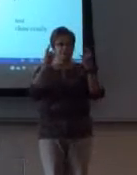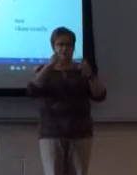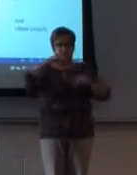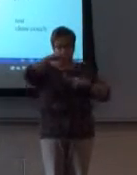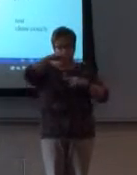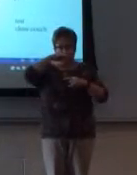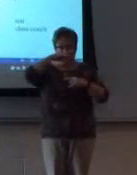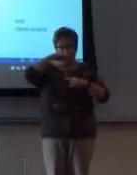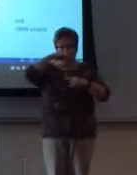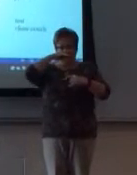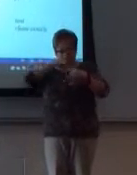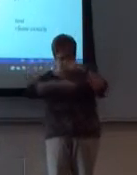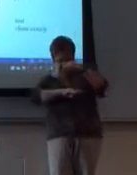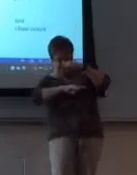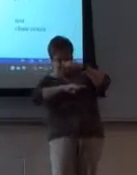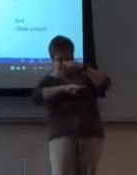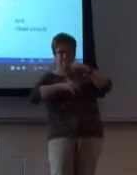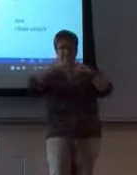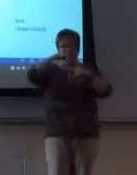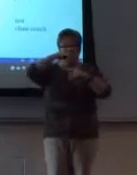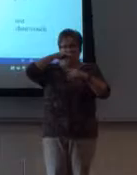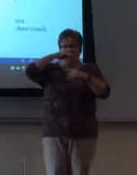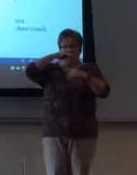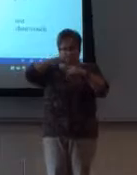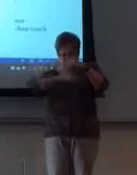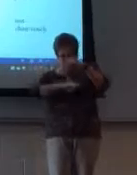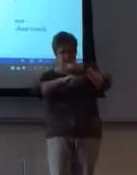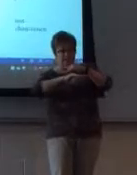bull horns here. Trick, trick,